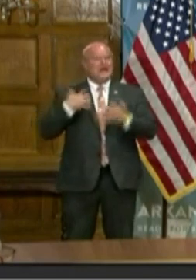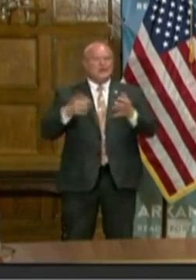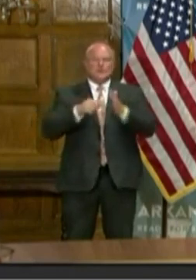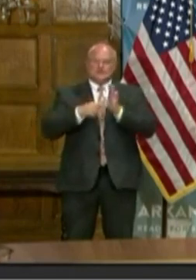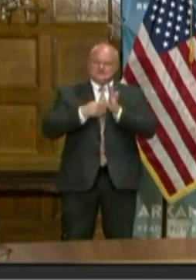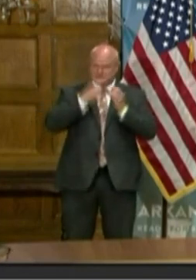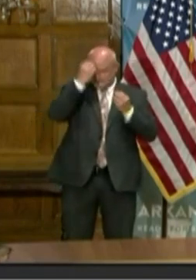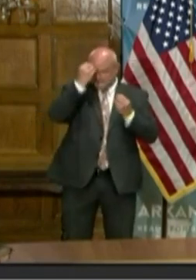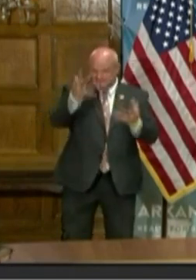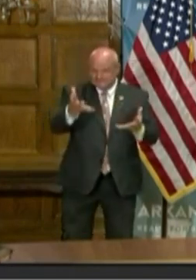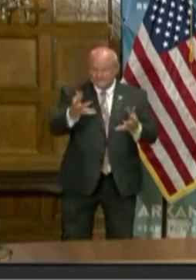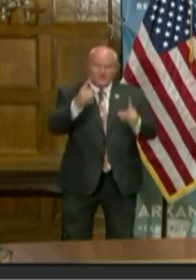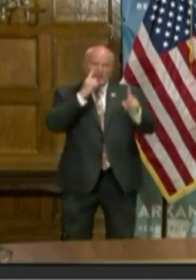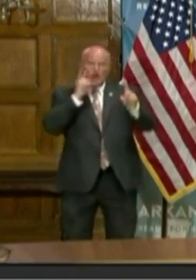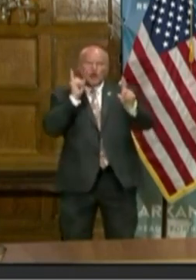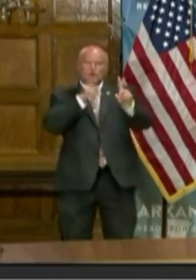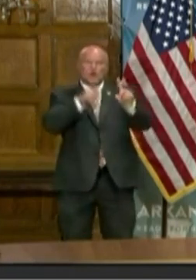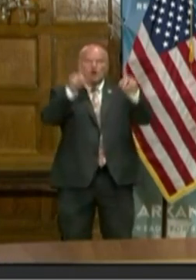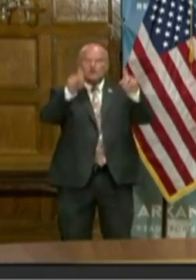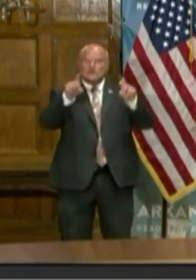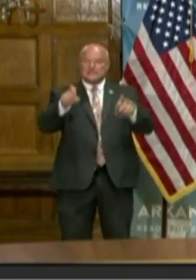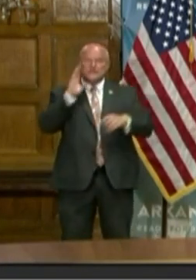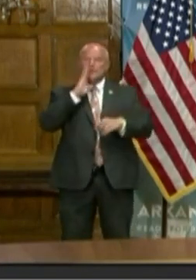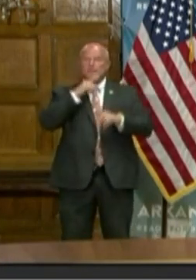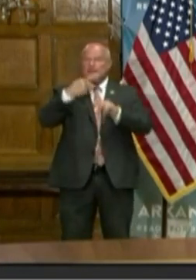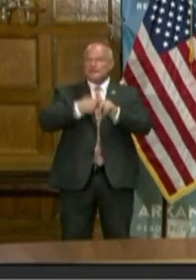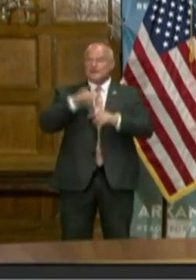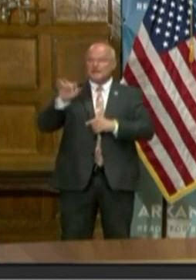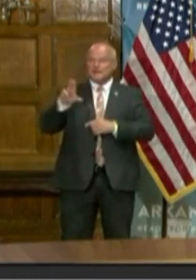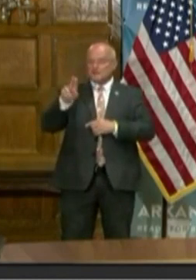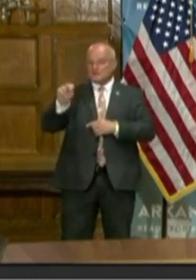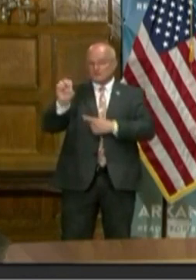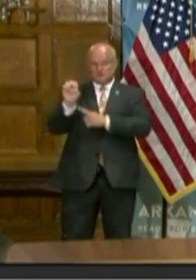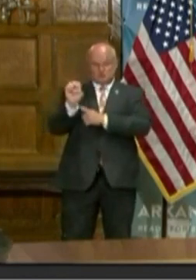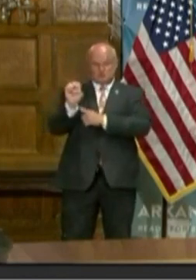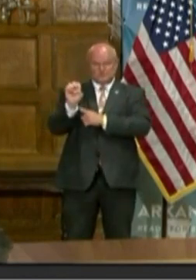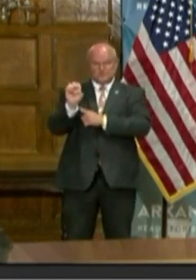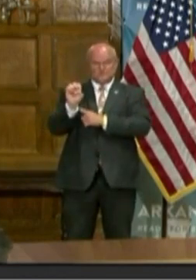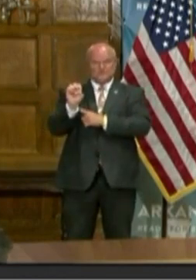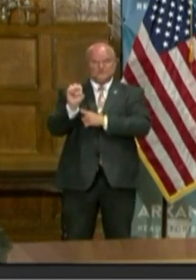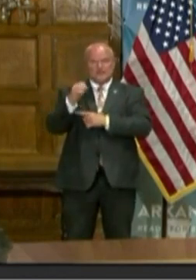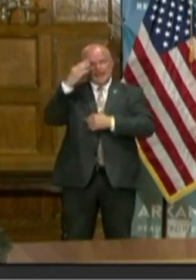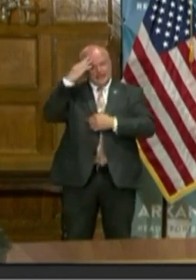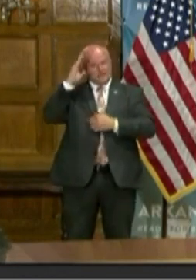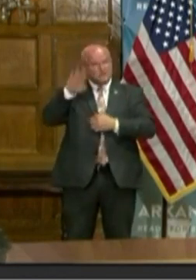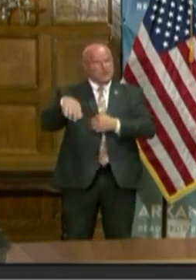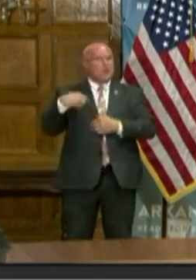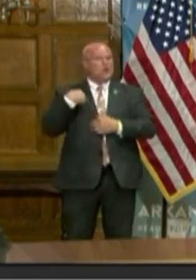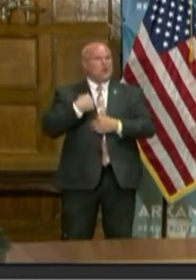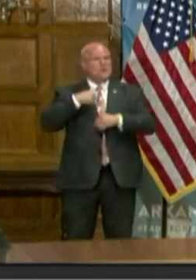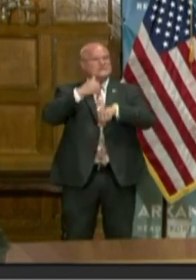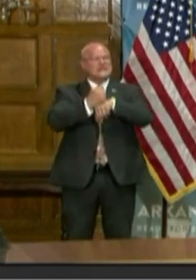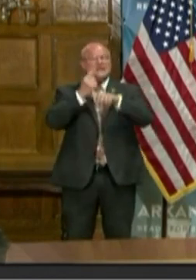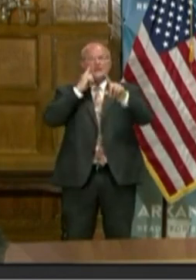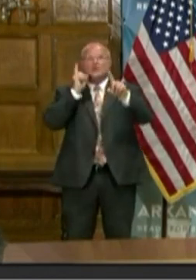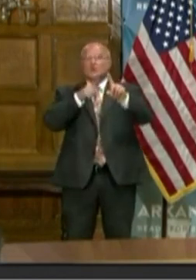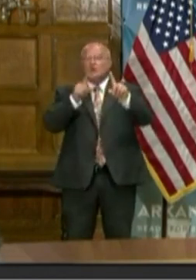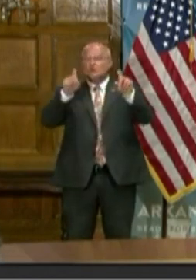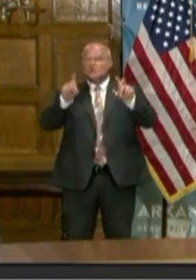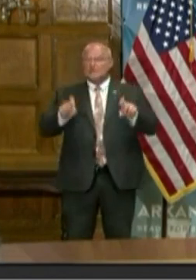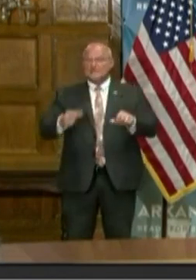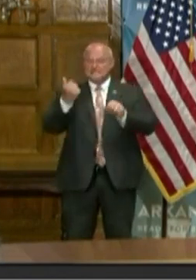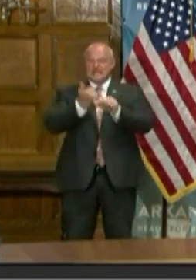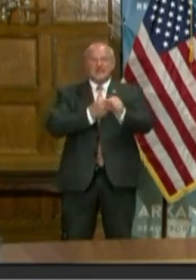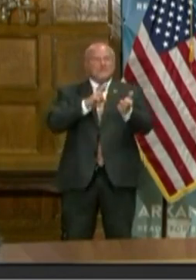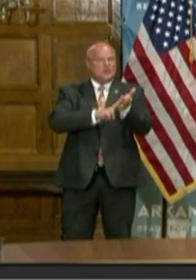to indicate to you what our goal for testing will be in the month of June. As you know, we're setting a goal to test